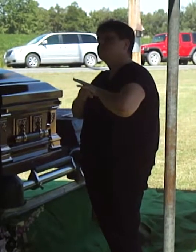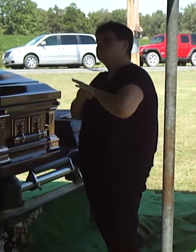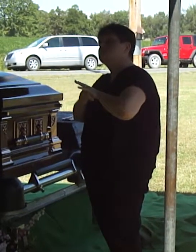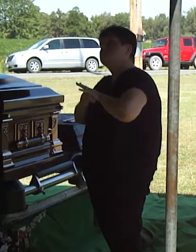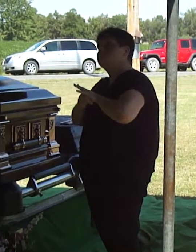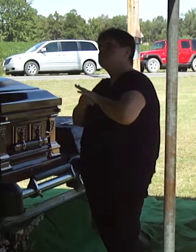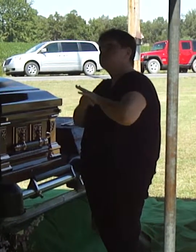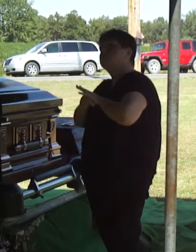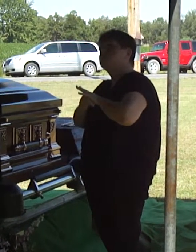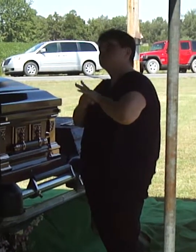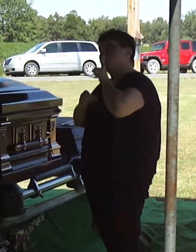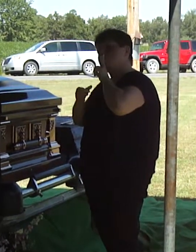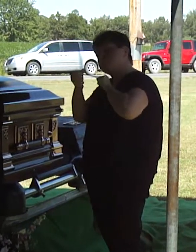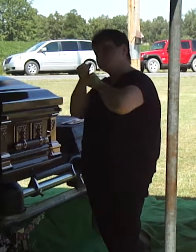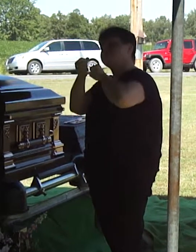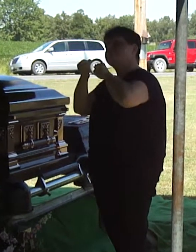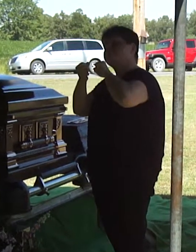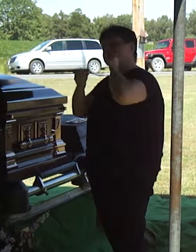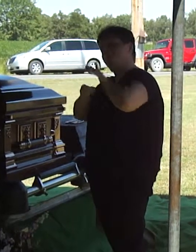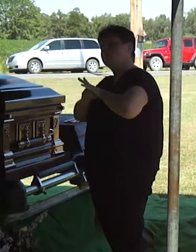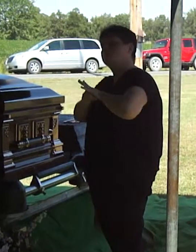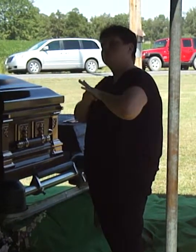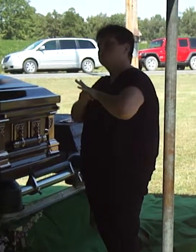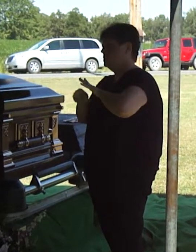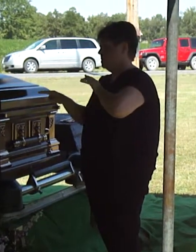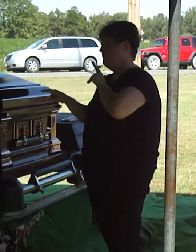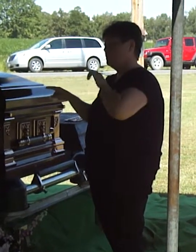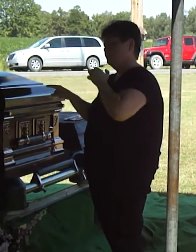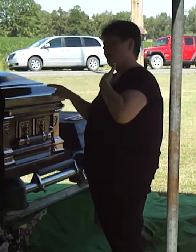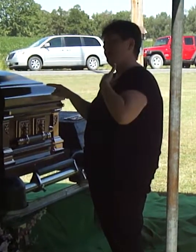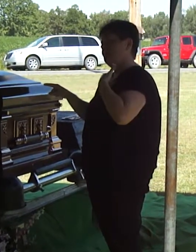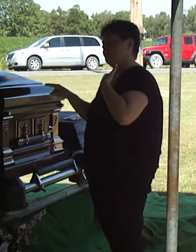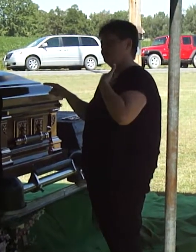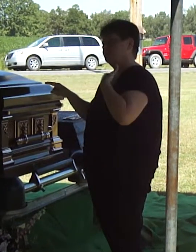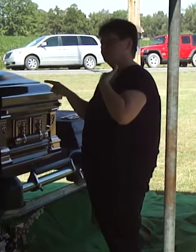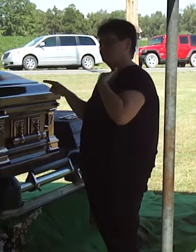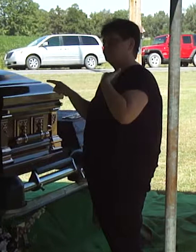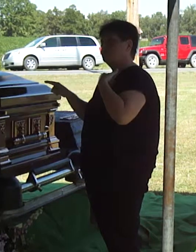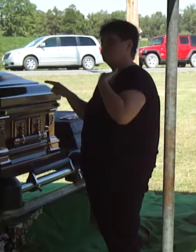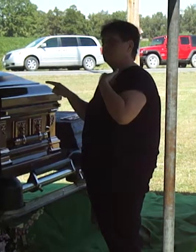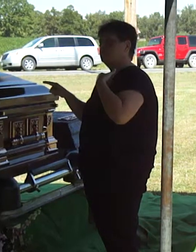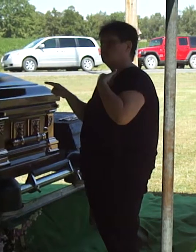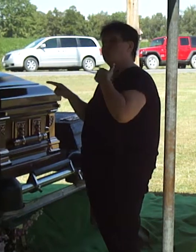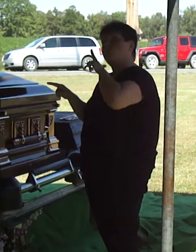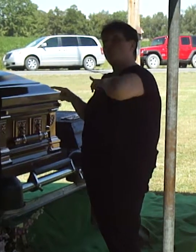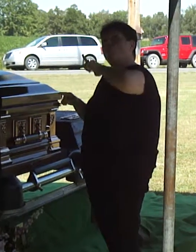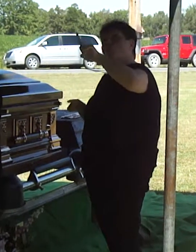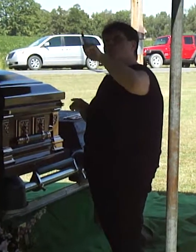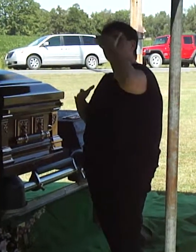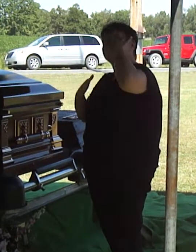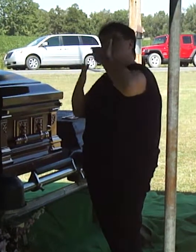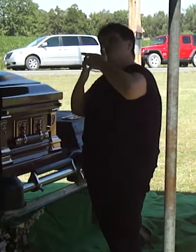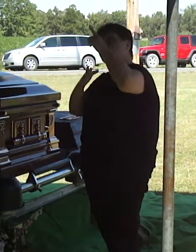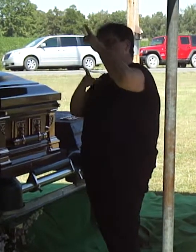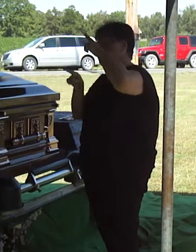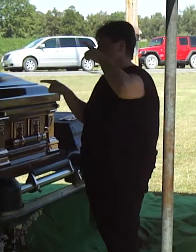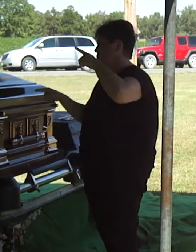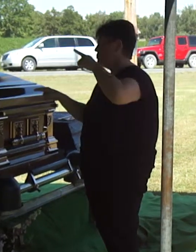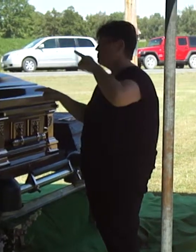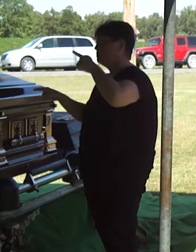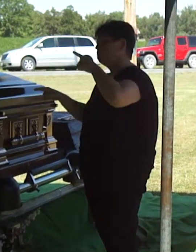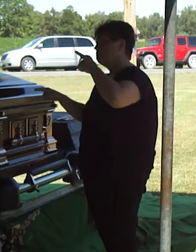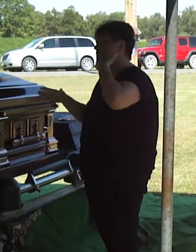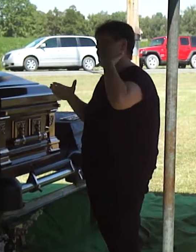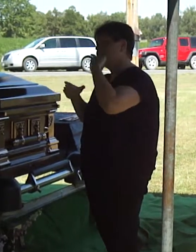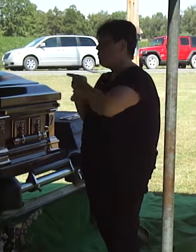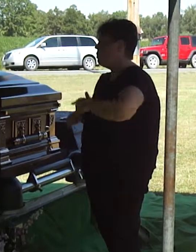that promise that Imogene has. And Lord, I thank you for her. I thank